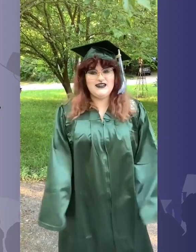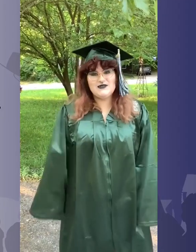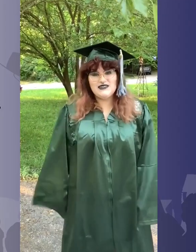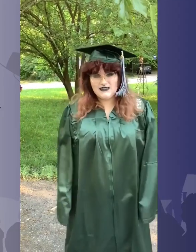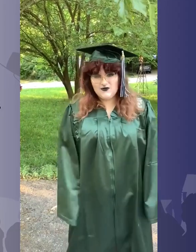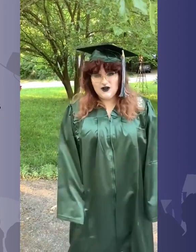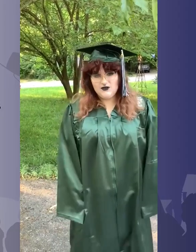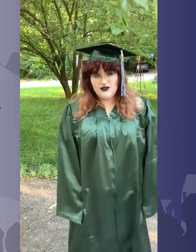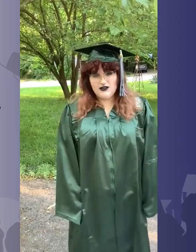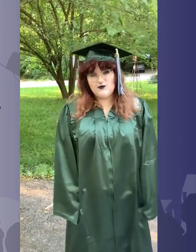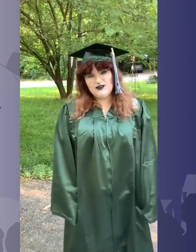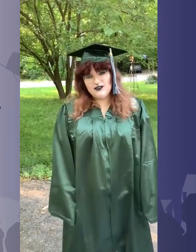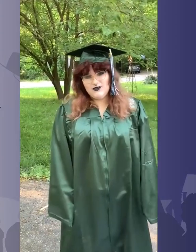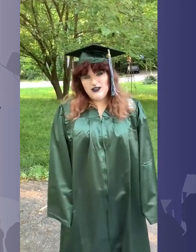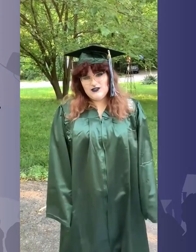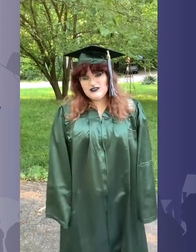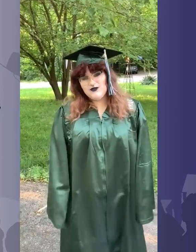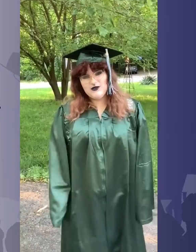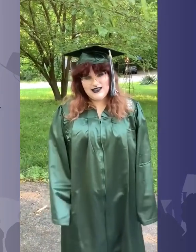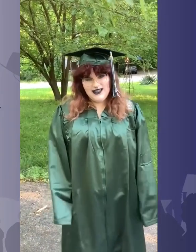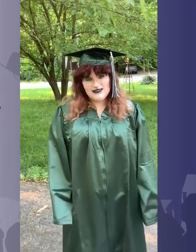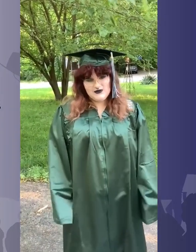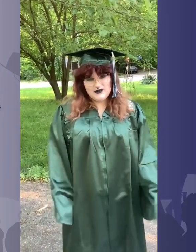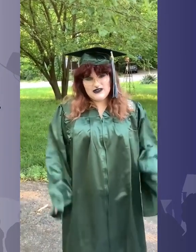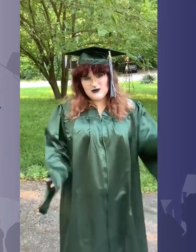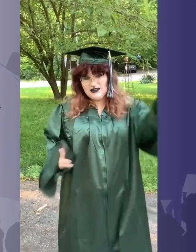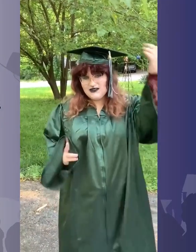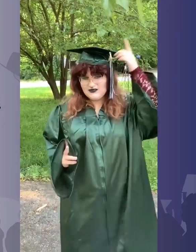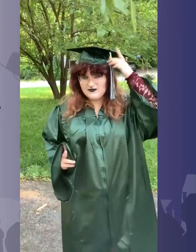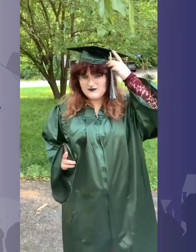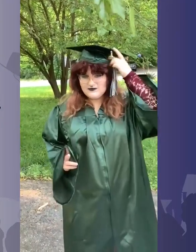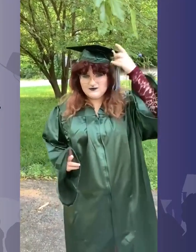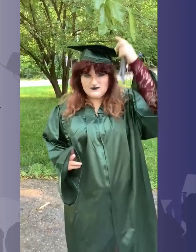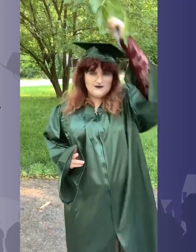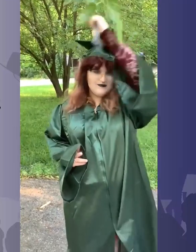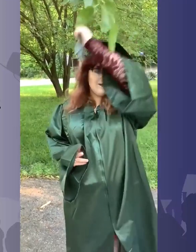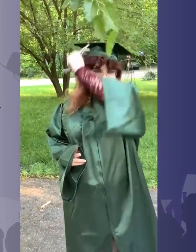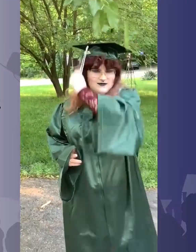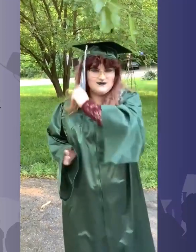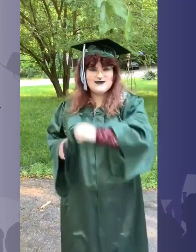Hi, my name is Haley Varvel, and I'm one of the graduates from the class of 2020.